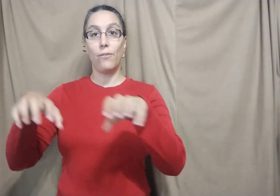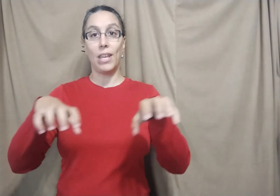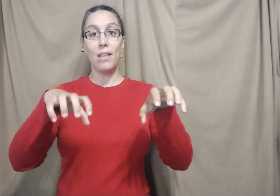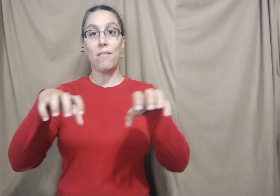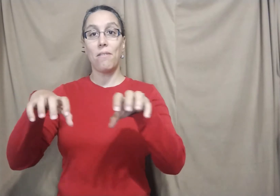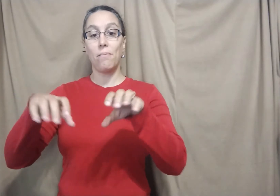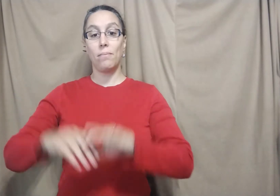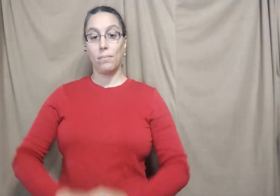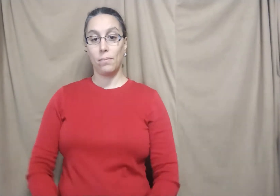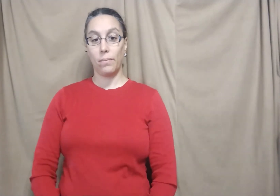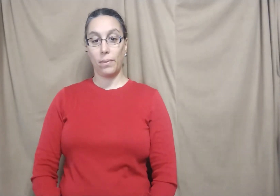activities,